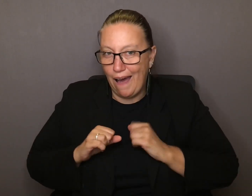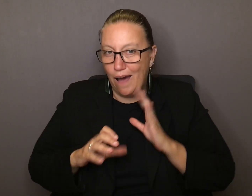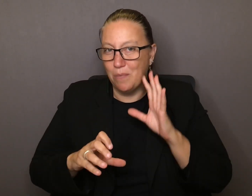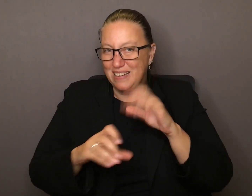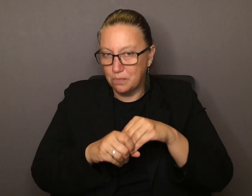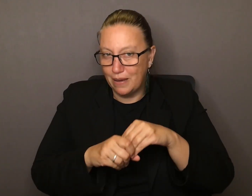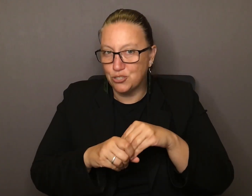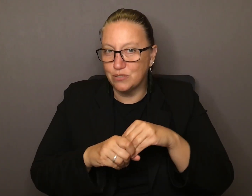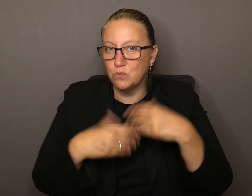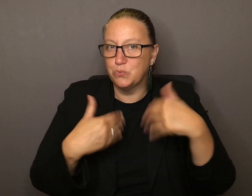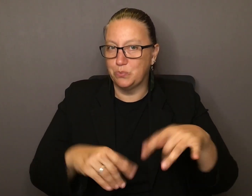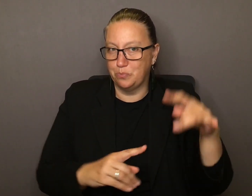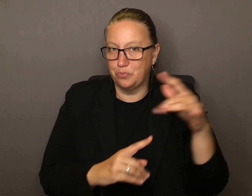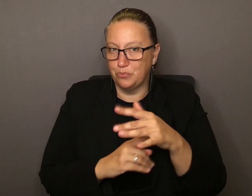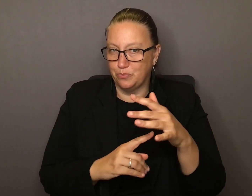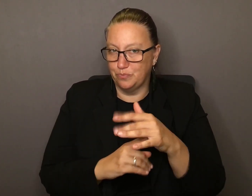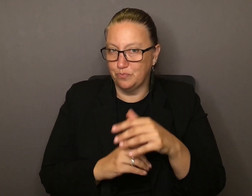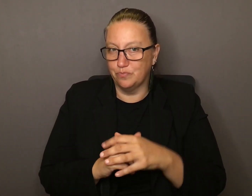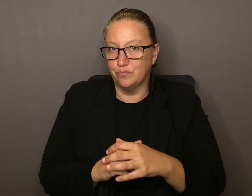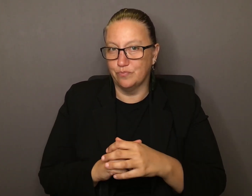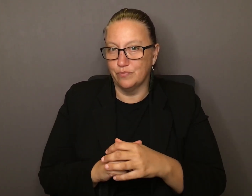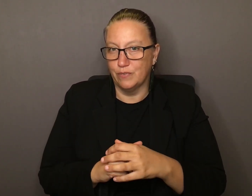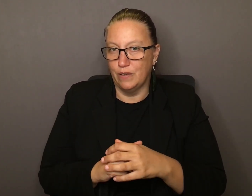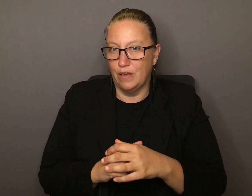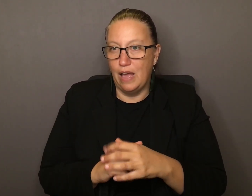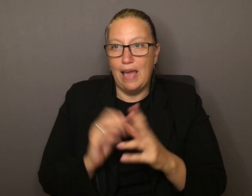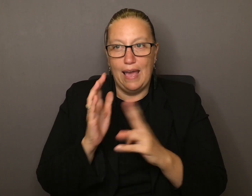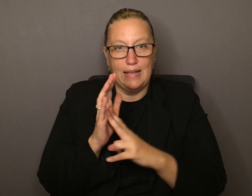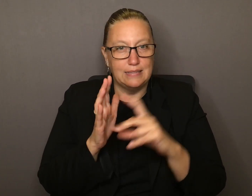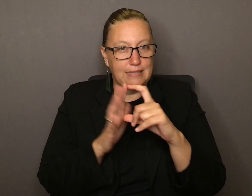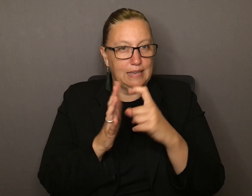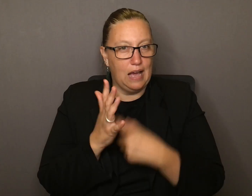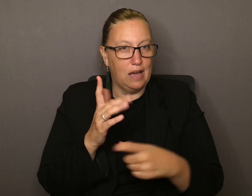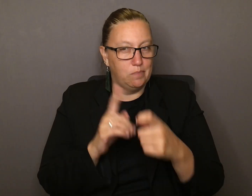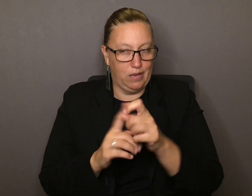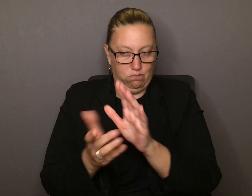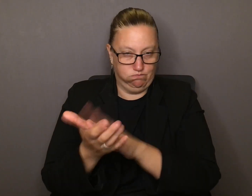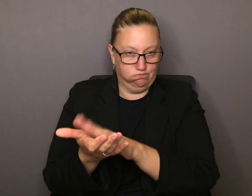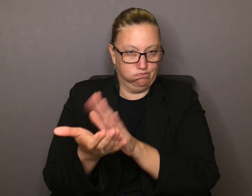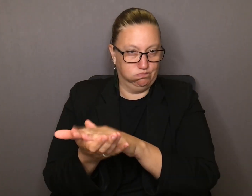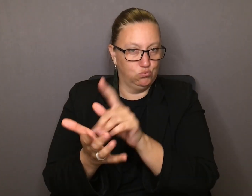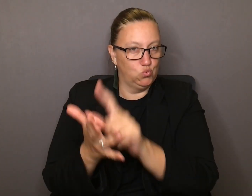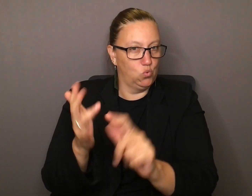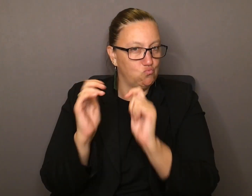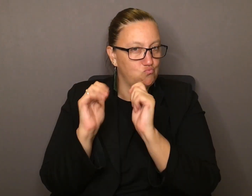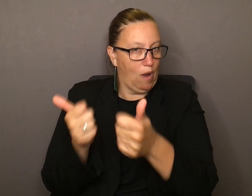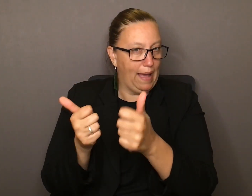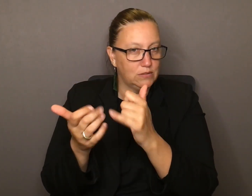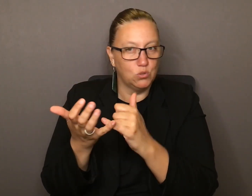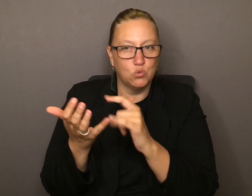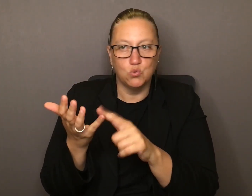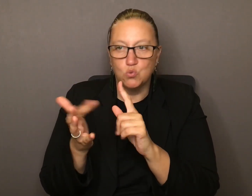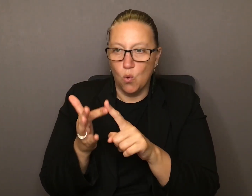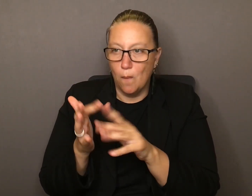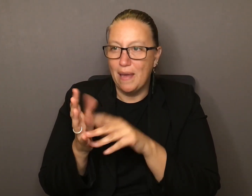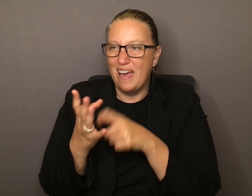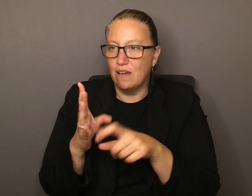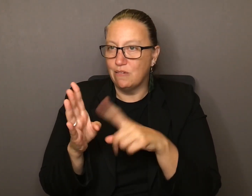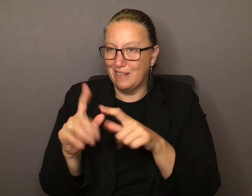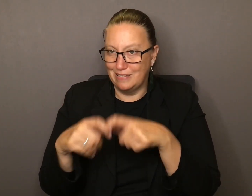National Disability Research Partnership do this really well. Big shout out to Sue, Mary, and the team for the work you do. Ultimately,